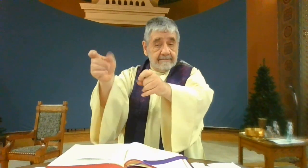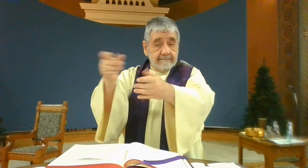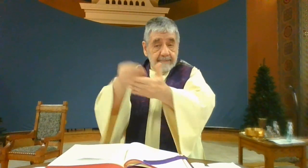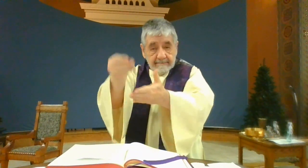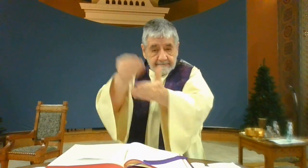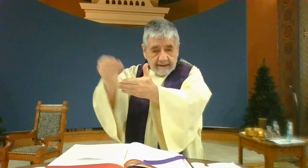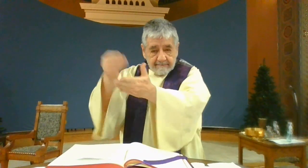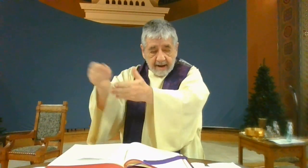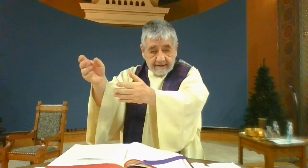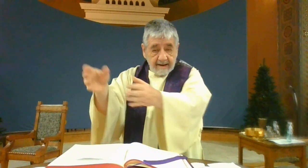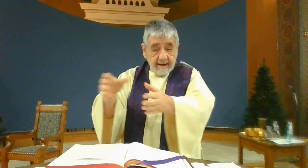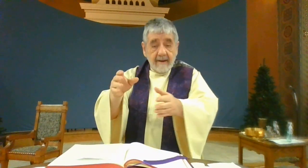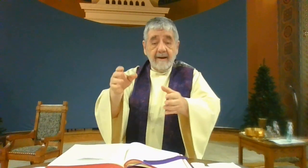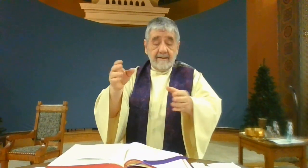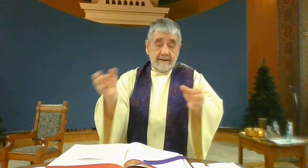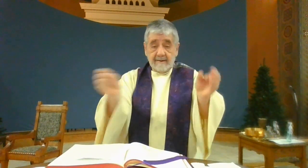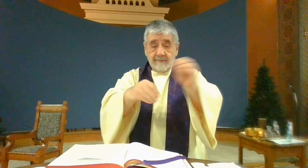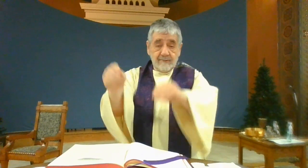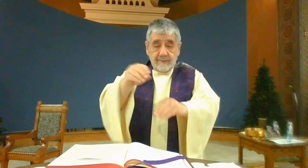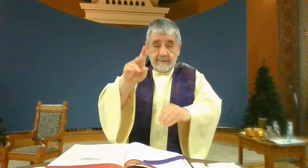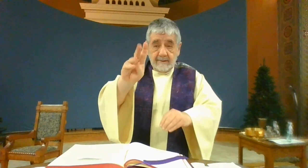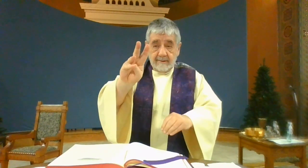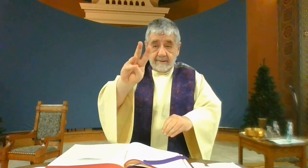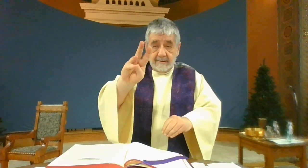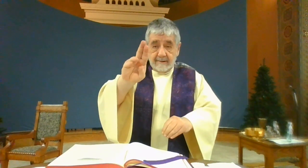The gifts were bought. Everything was wrapped.